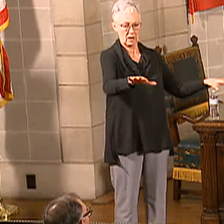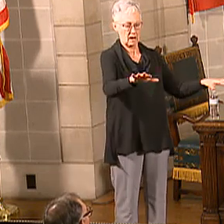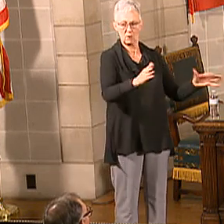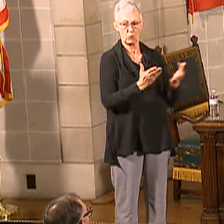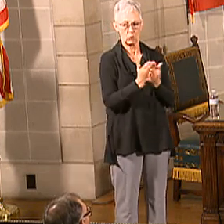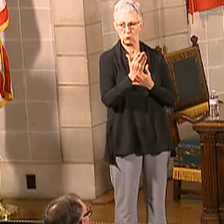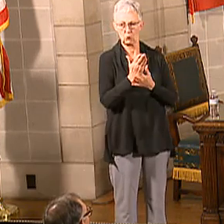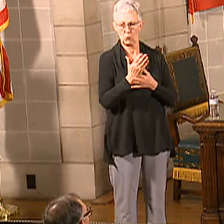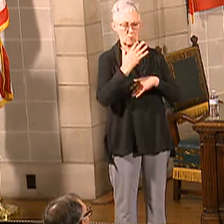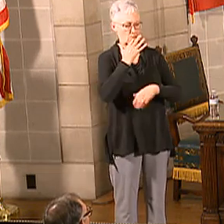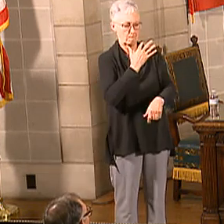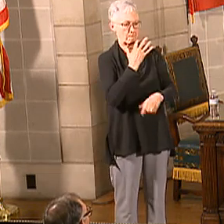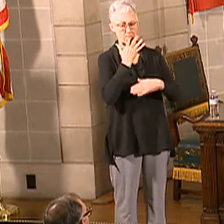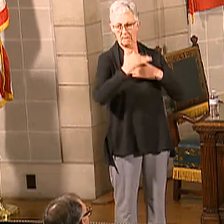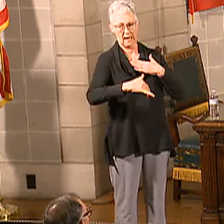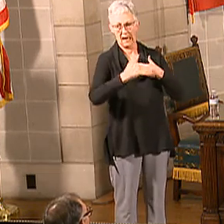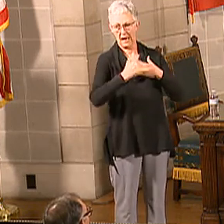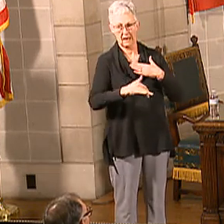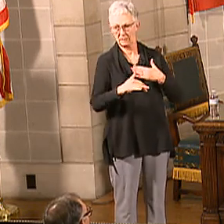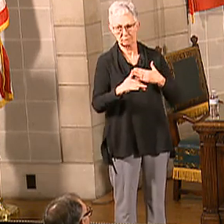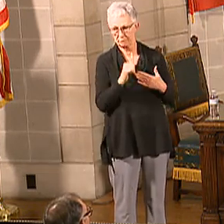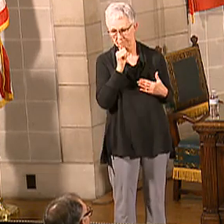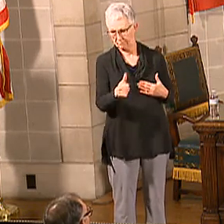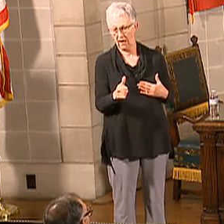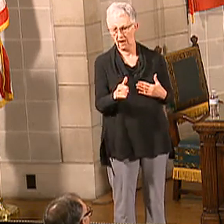transmit COVID-19 to anybody, because that's not how that gets transmitted.